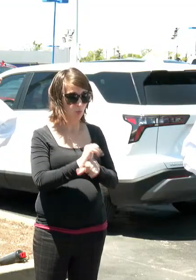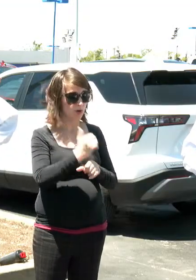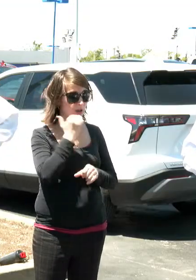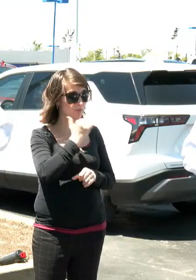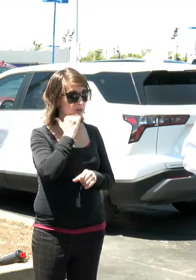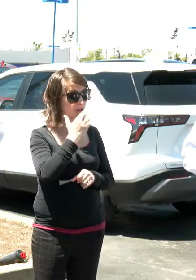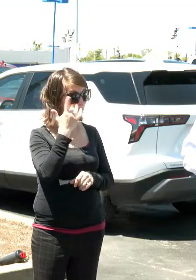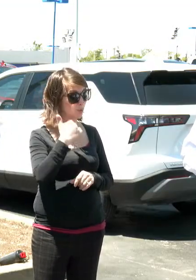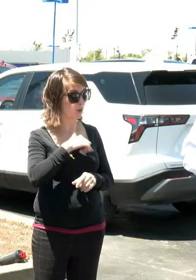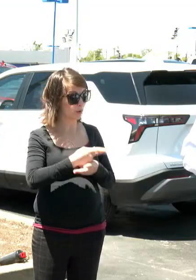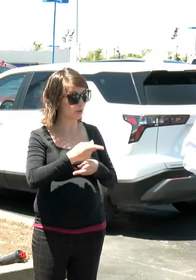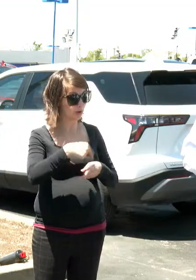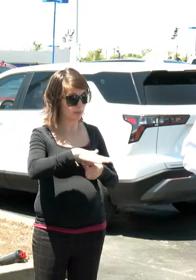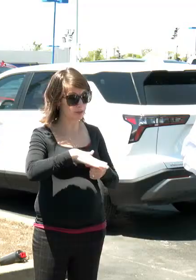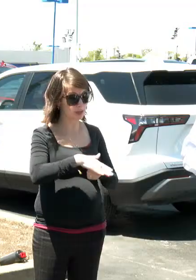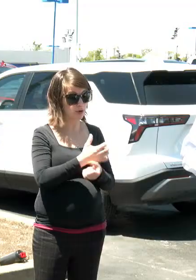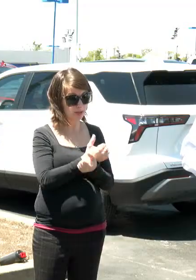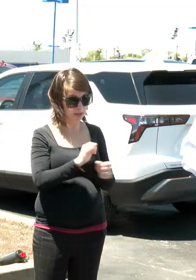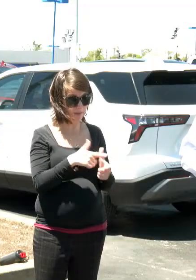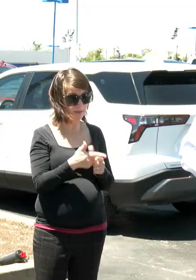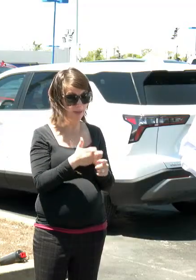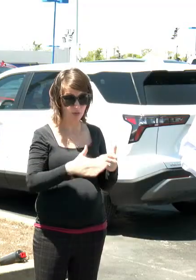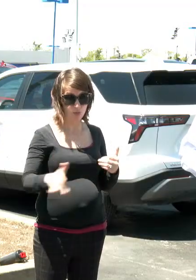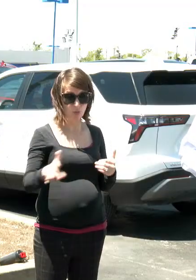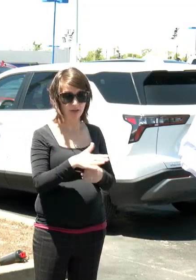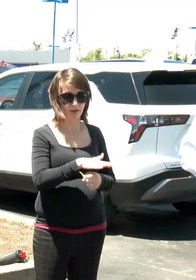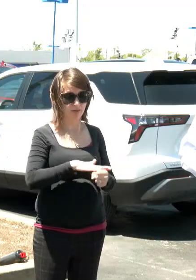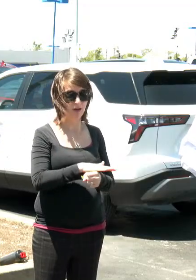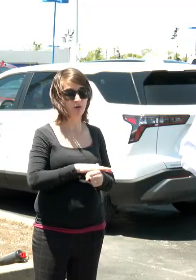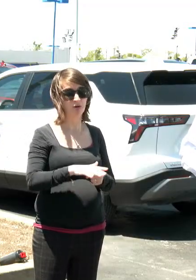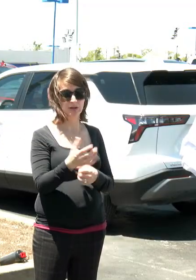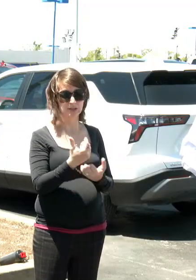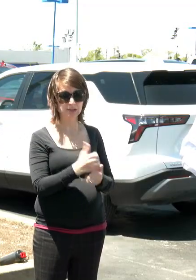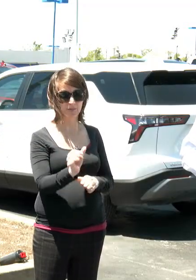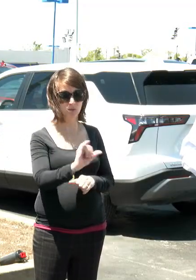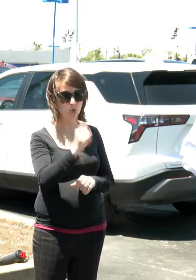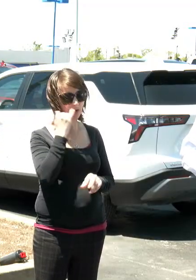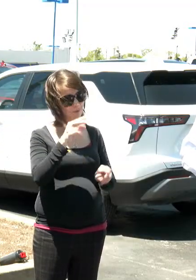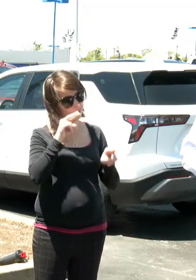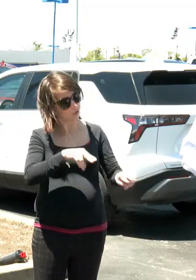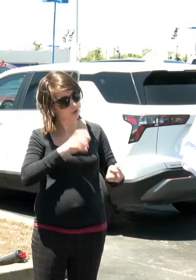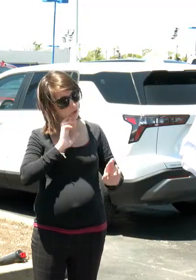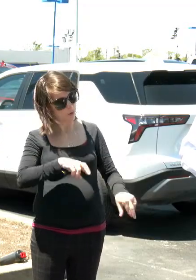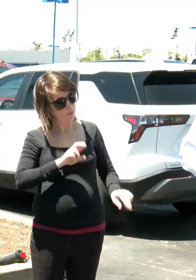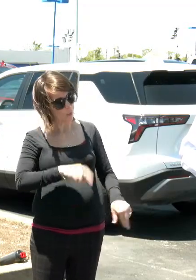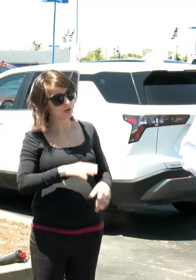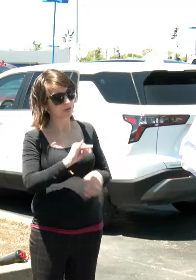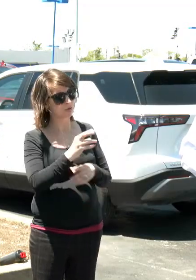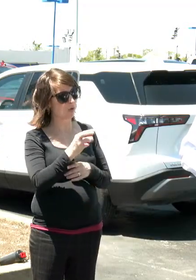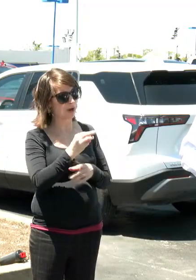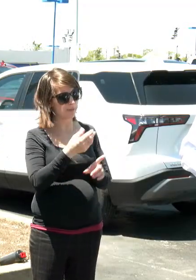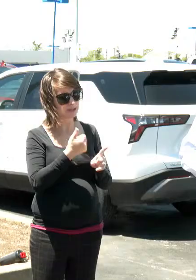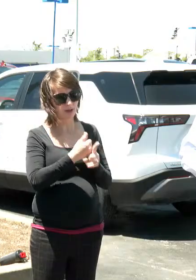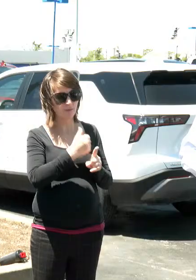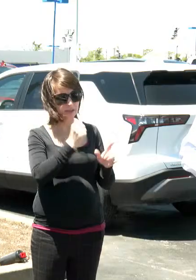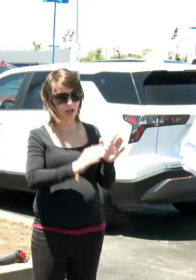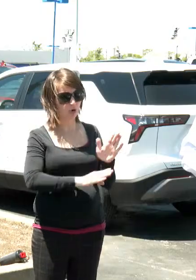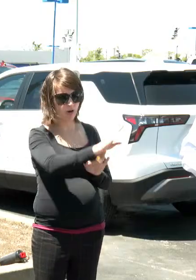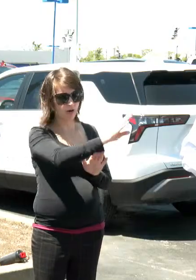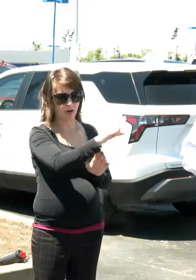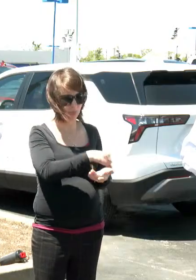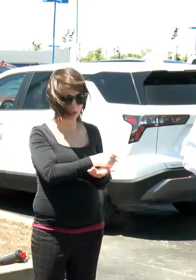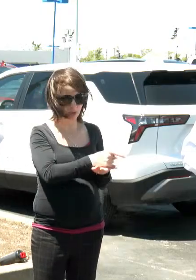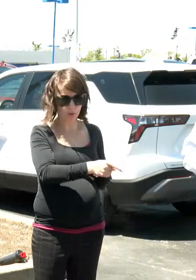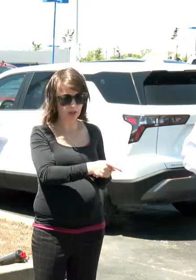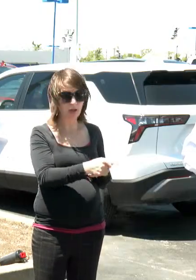area safe and the rest of the city safe. And if you look at the reports, crime is still, it has not gone up this week. And